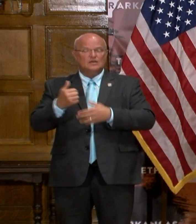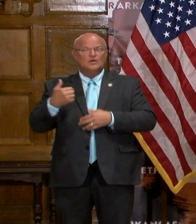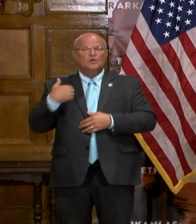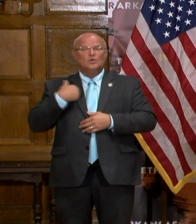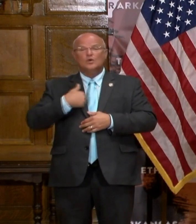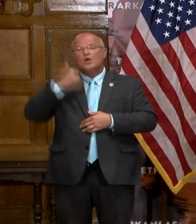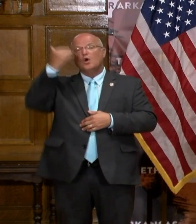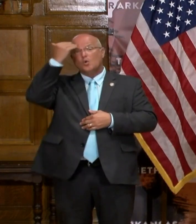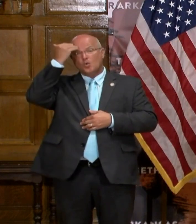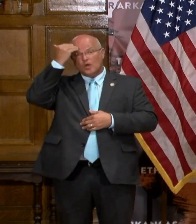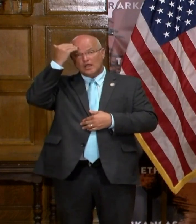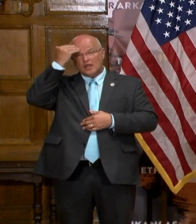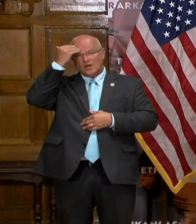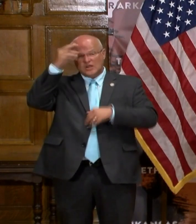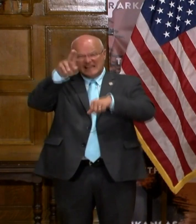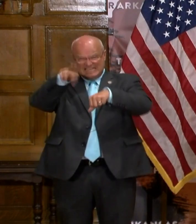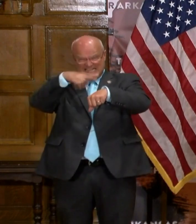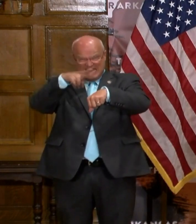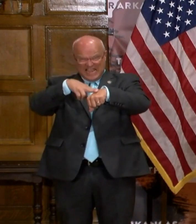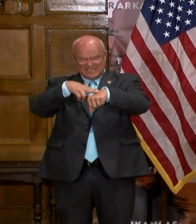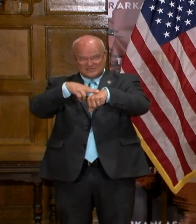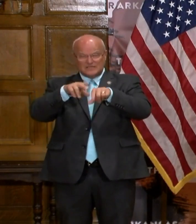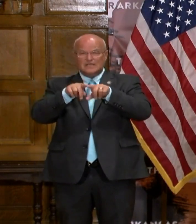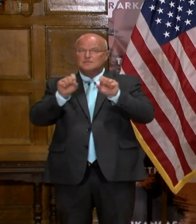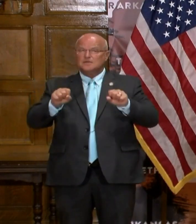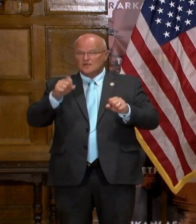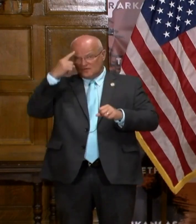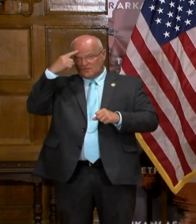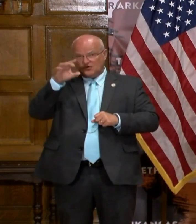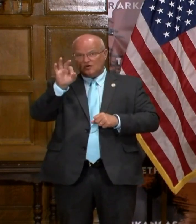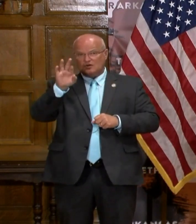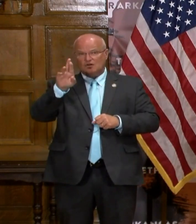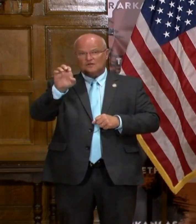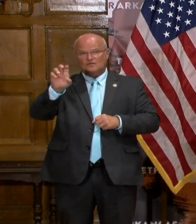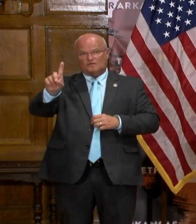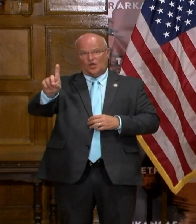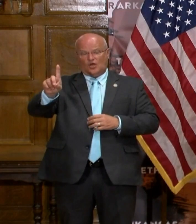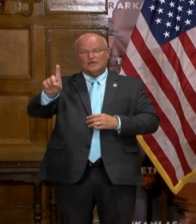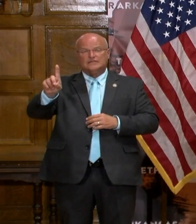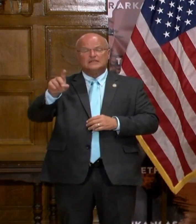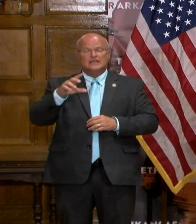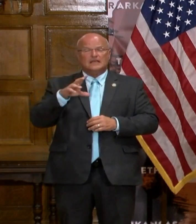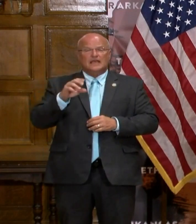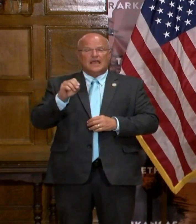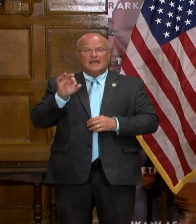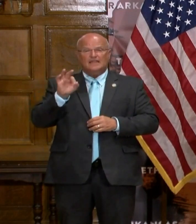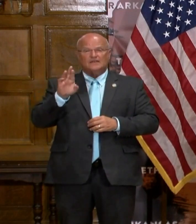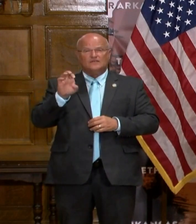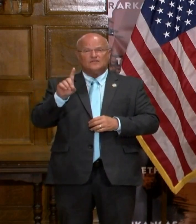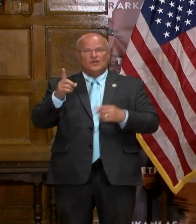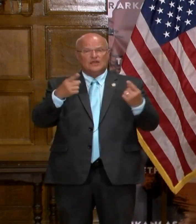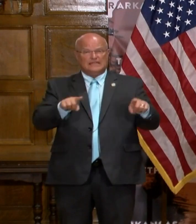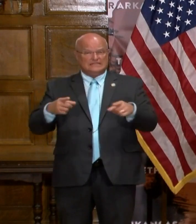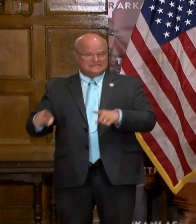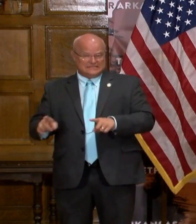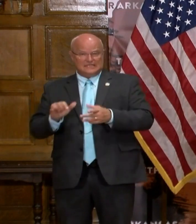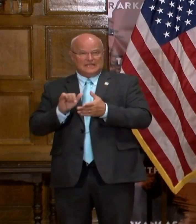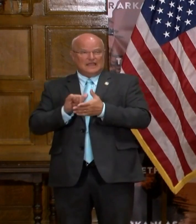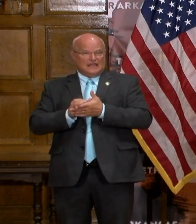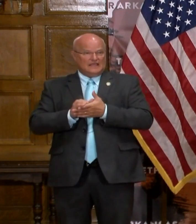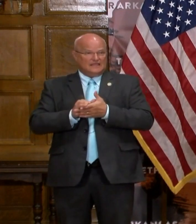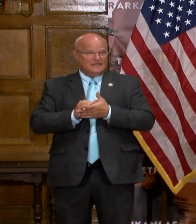we are aware nationally as to the potential for fraud there and the fraud incidences that